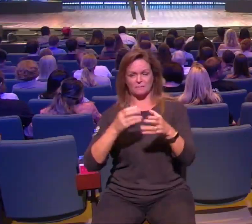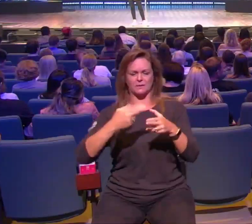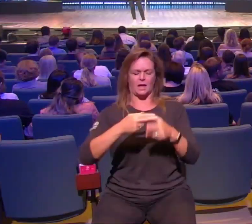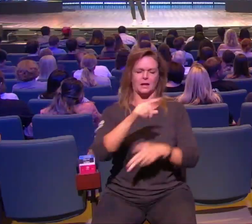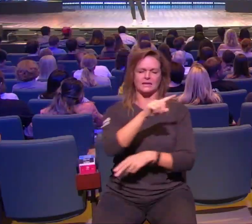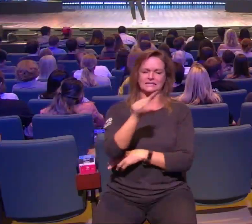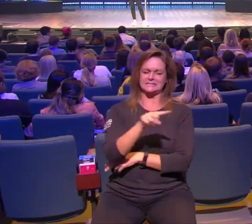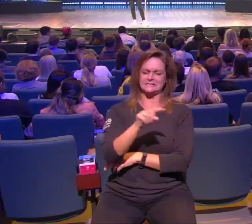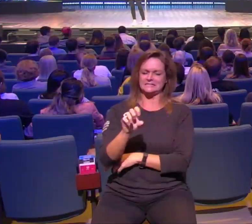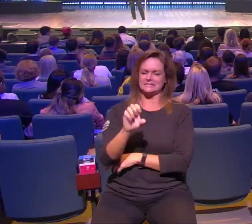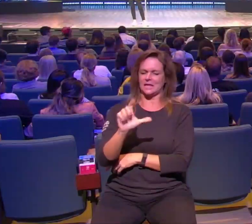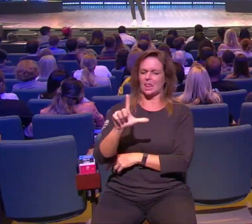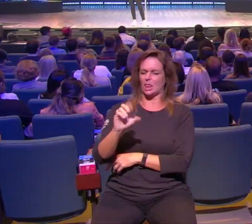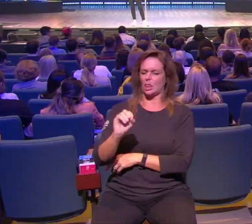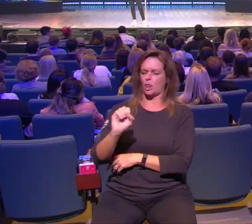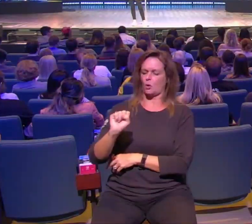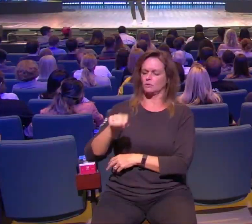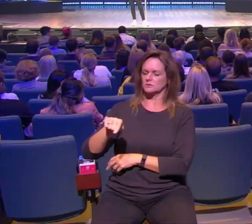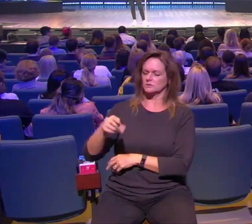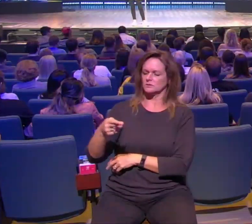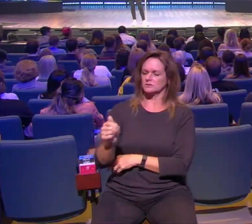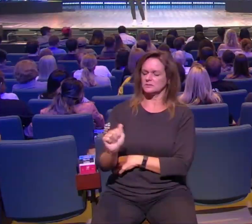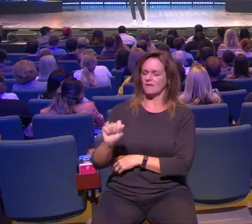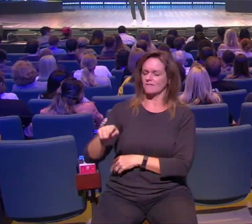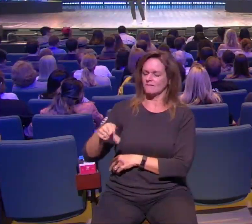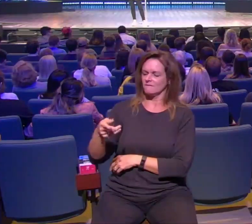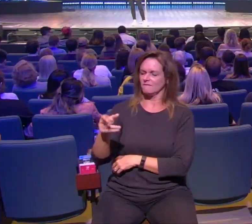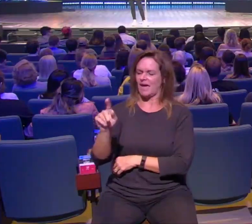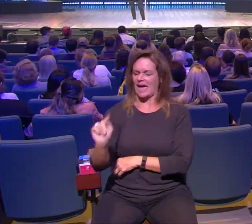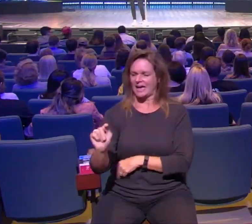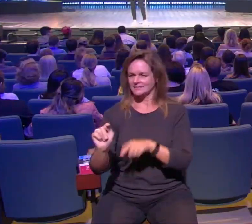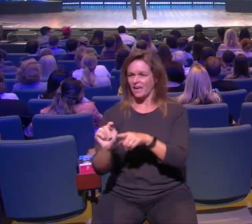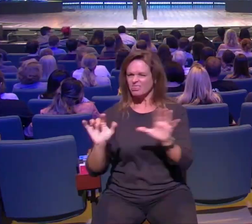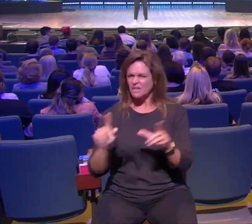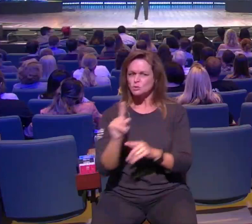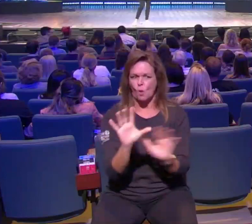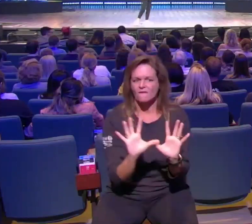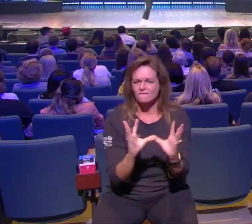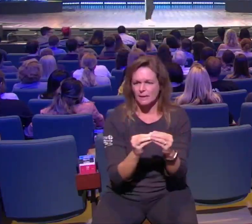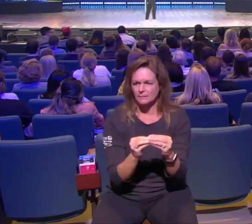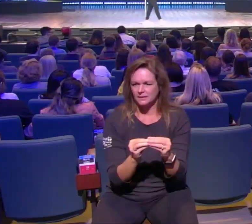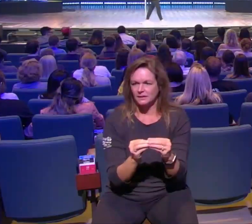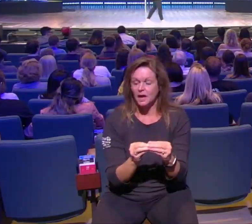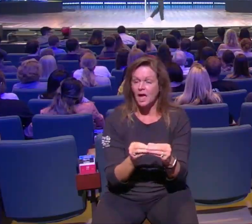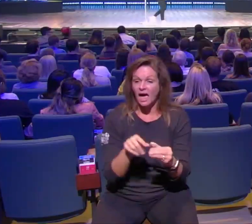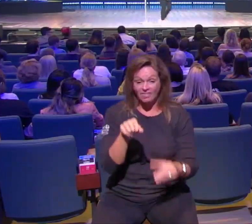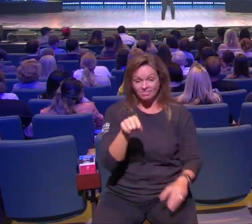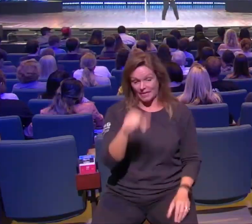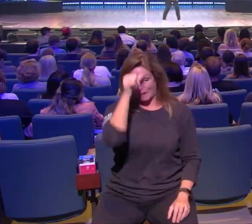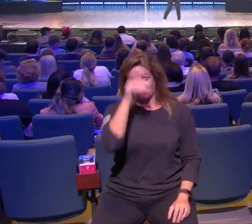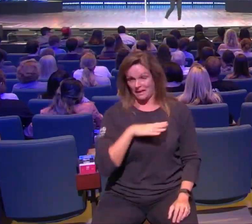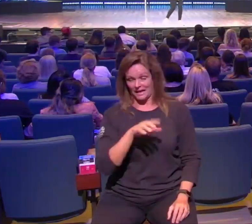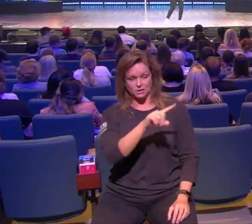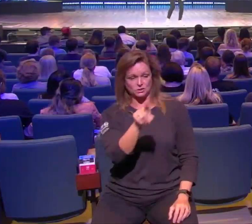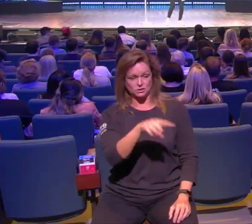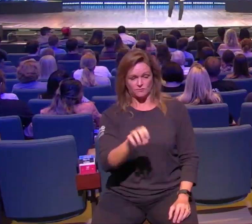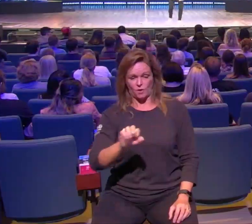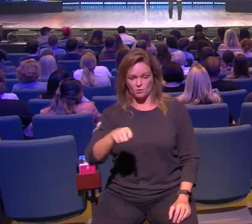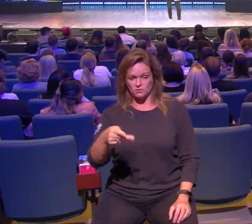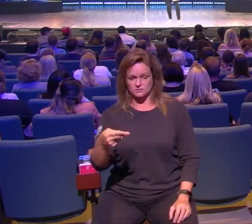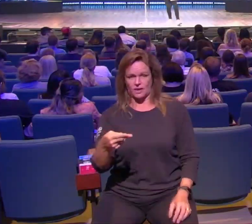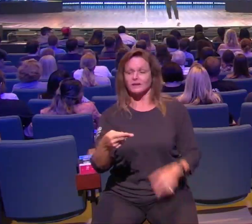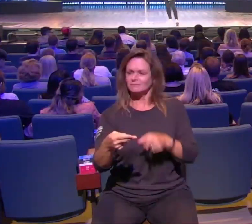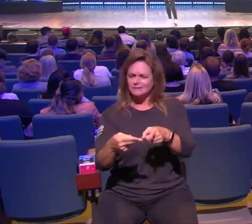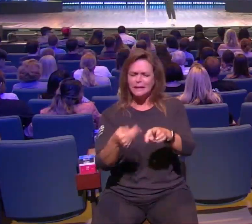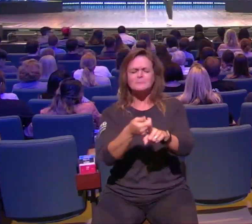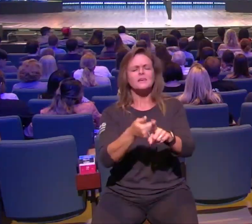hand, you were probably homeschooled. That's all I'm saying. Or you were at Sisterhood Nights last year, because I did preach from